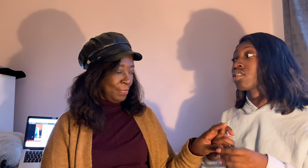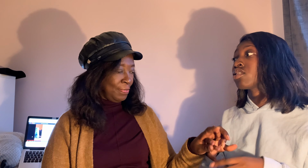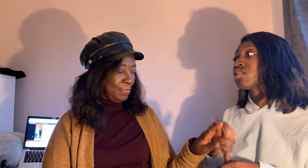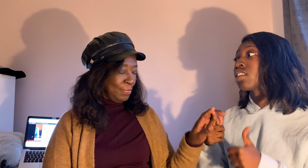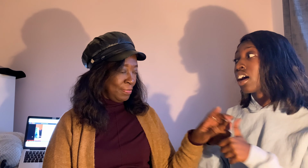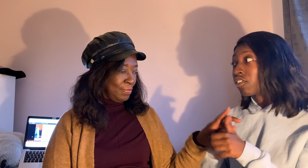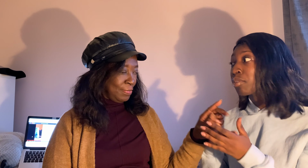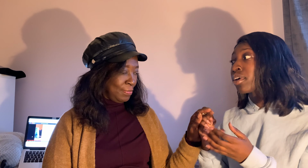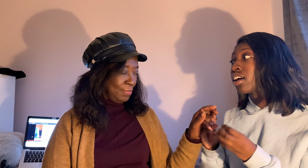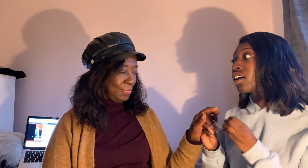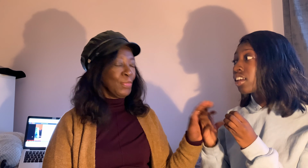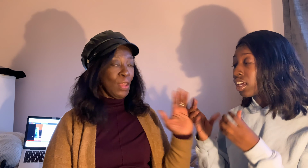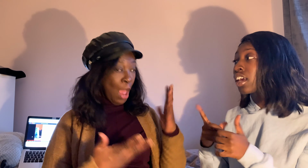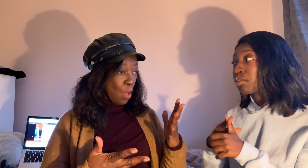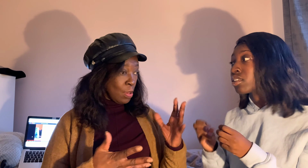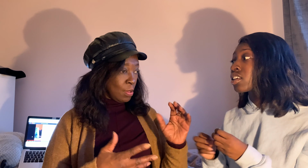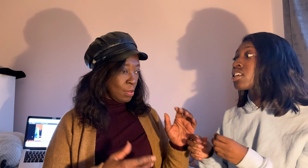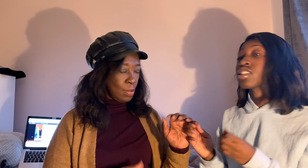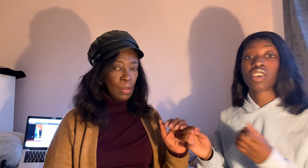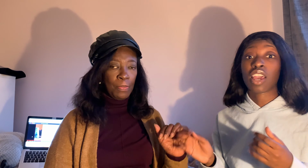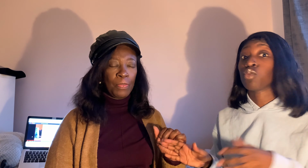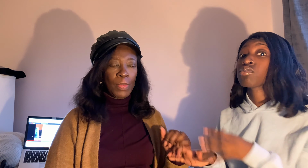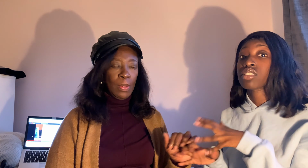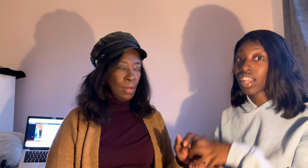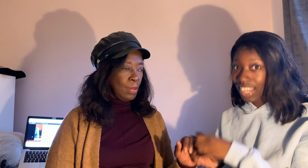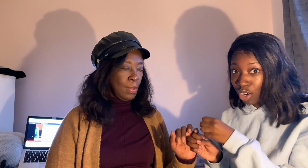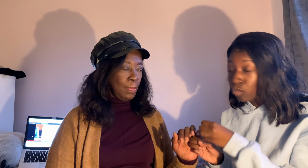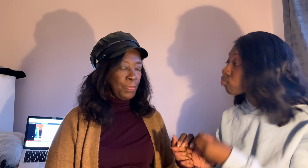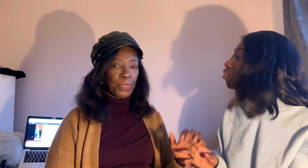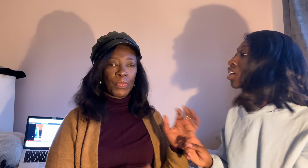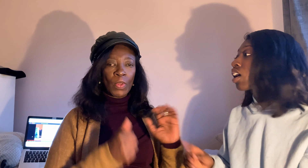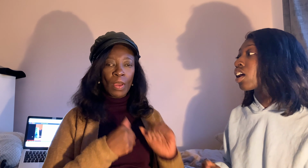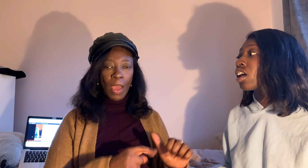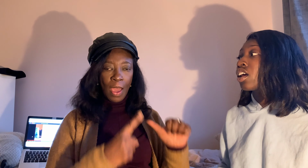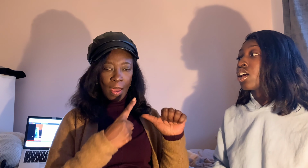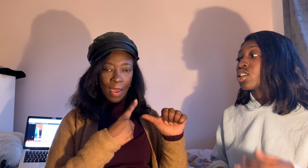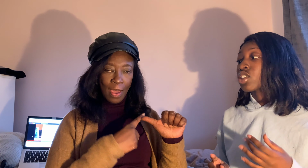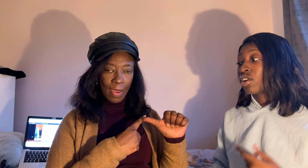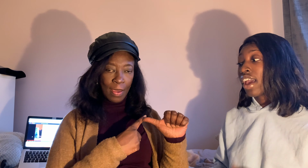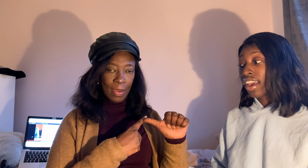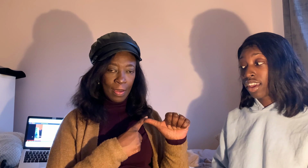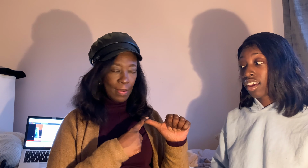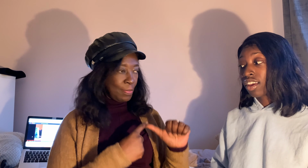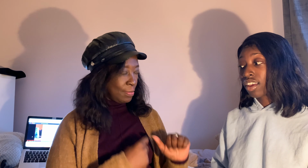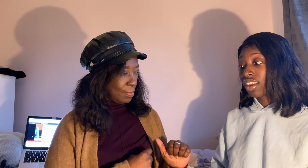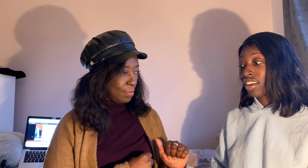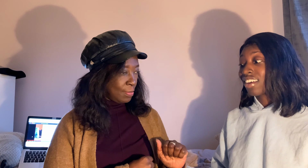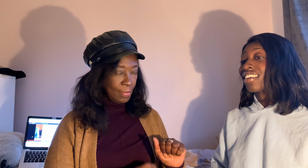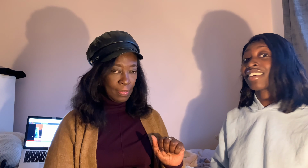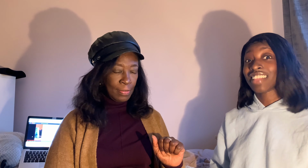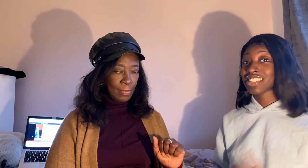to do the alphabet. So, yeah, we'll start now. Okay, so A. That's